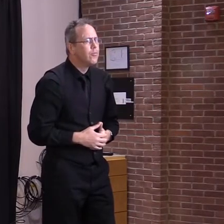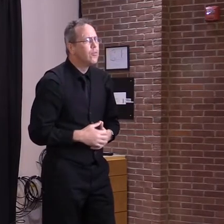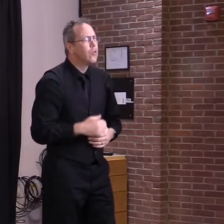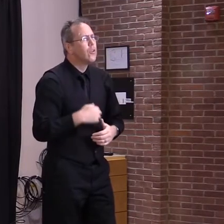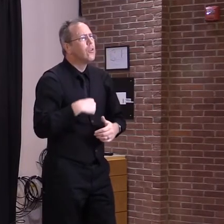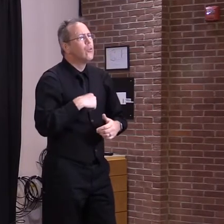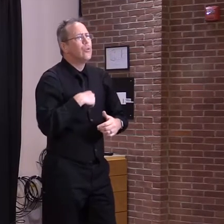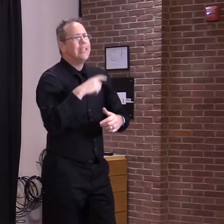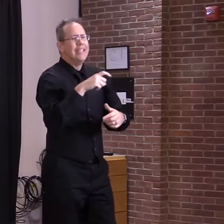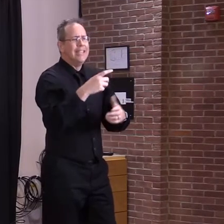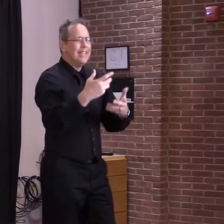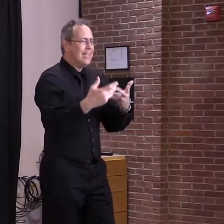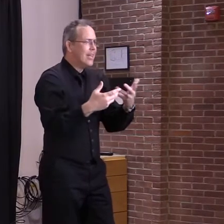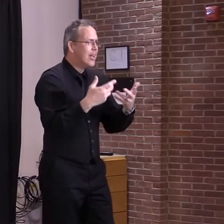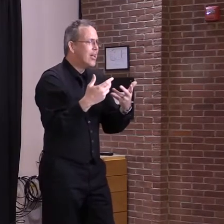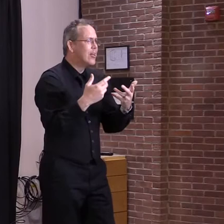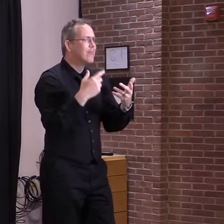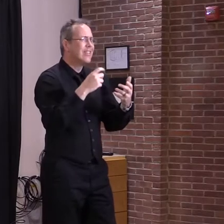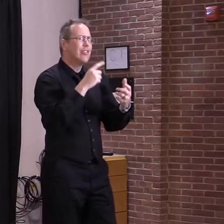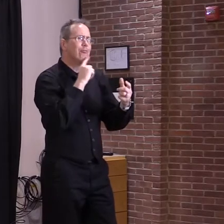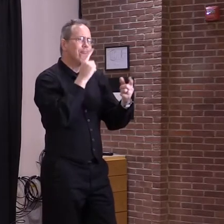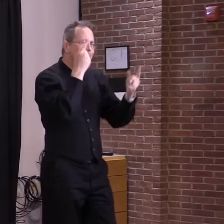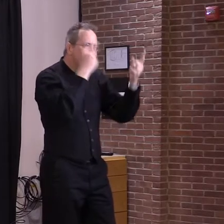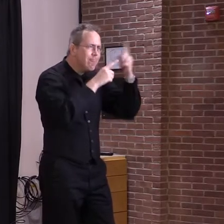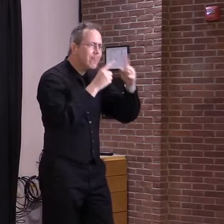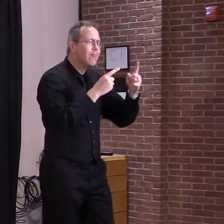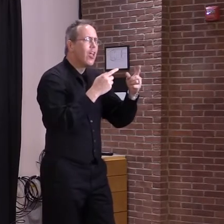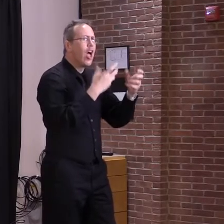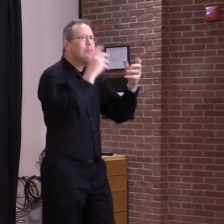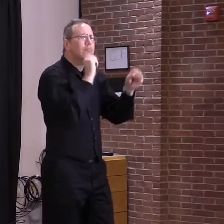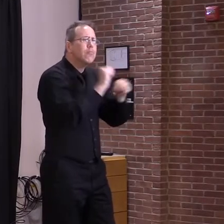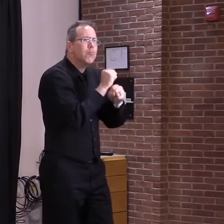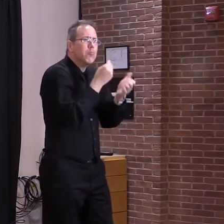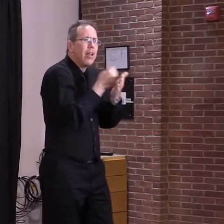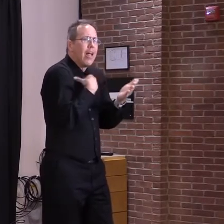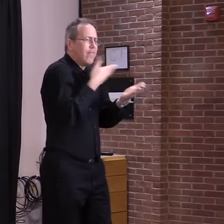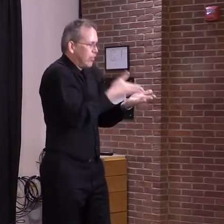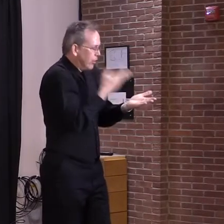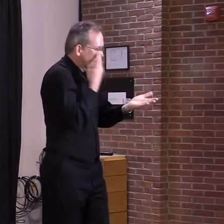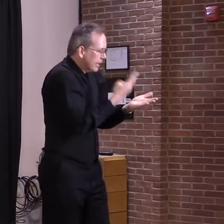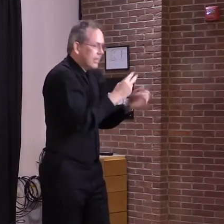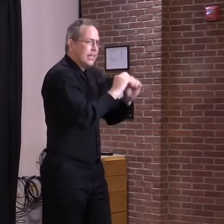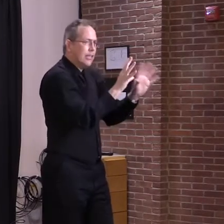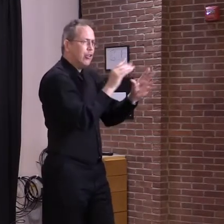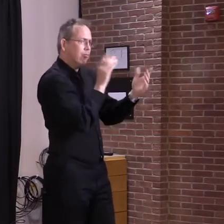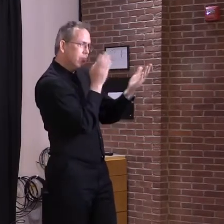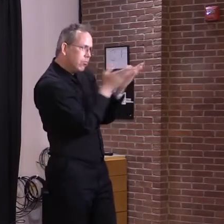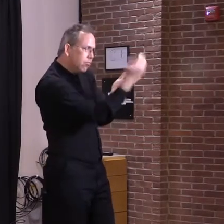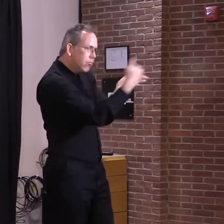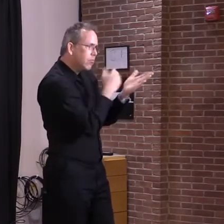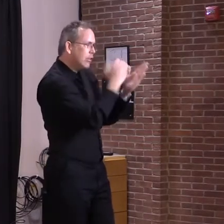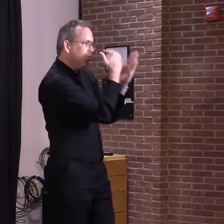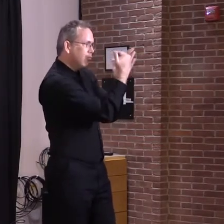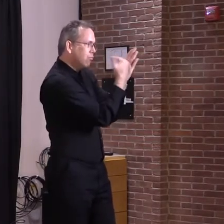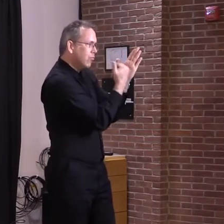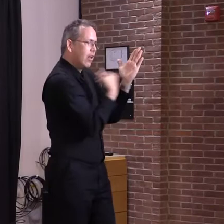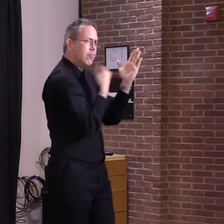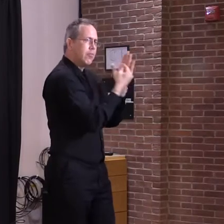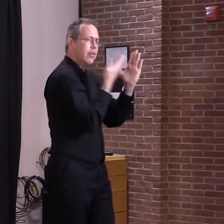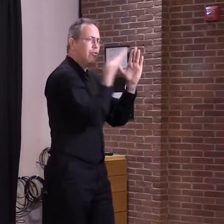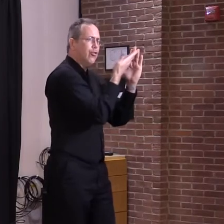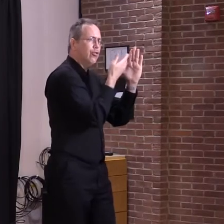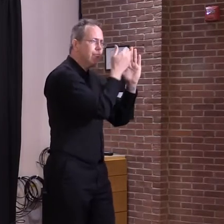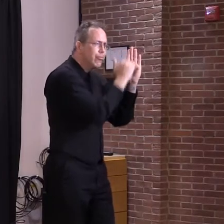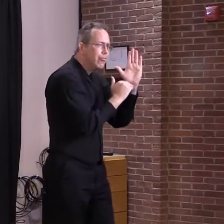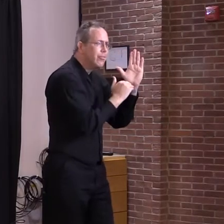We need to be realistic about the amount of money we have to spend. And so again, they spent the money. They didn't put a